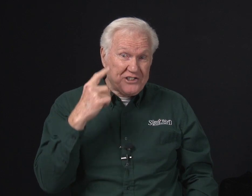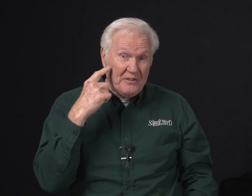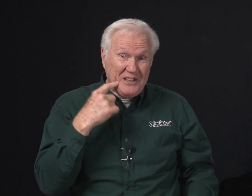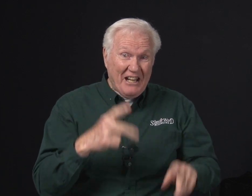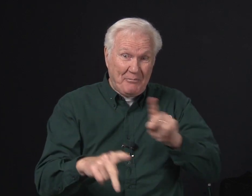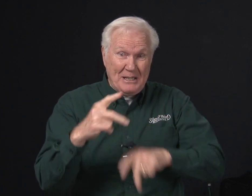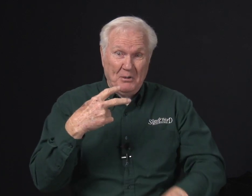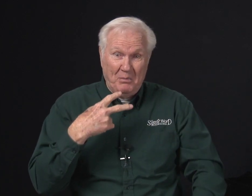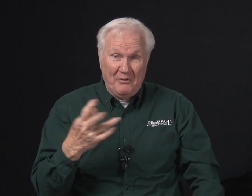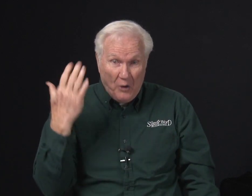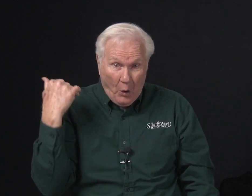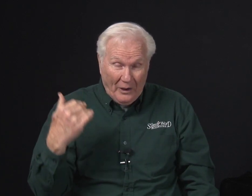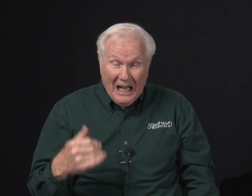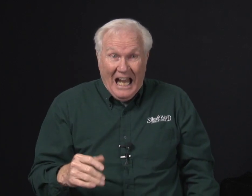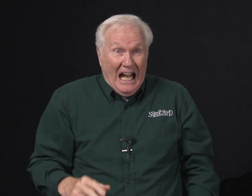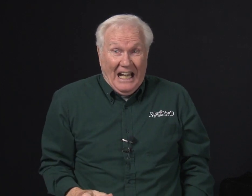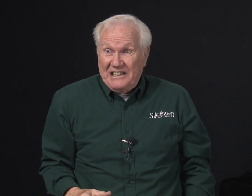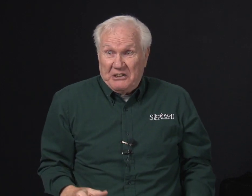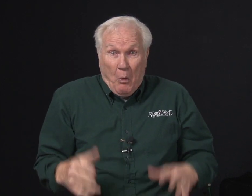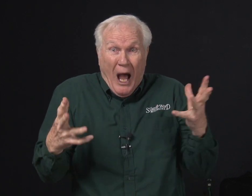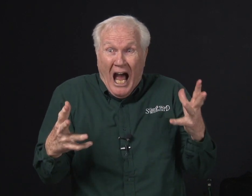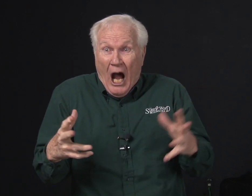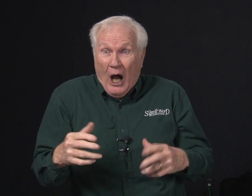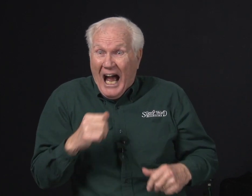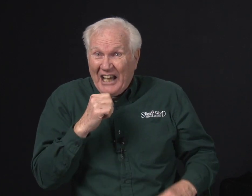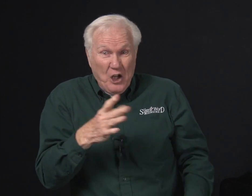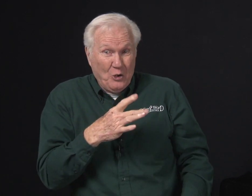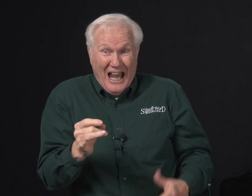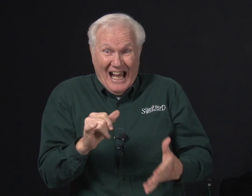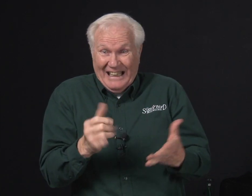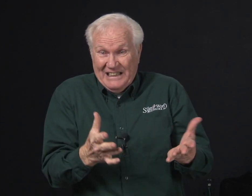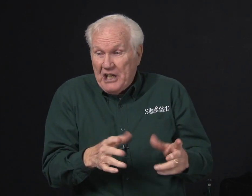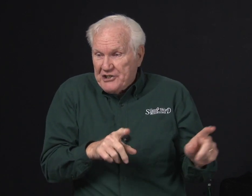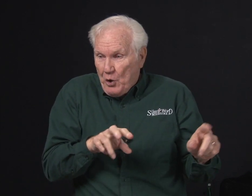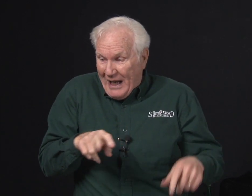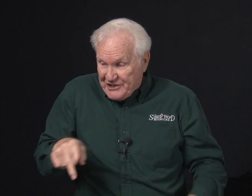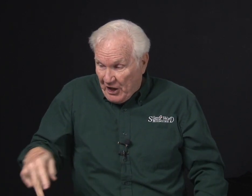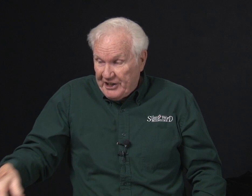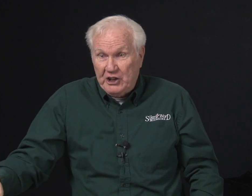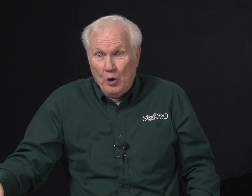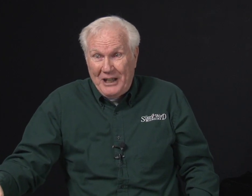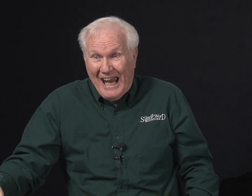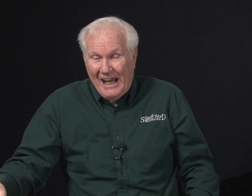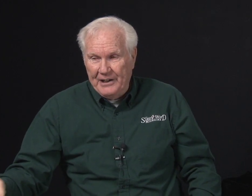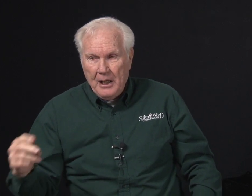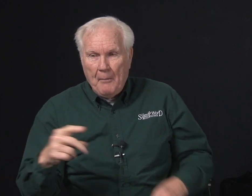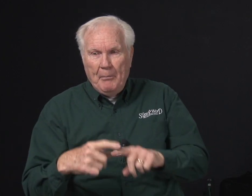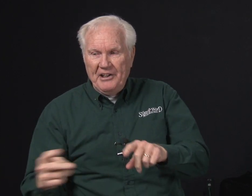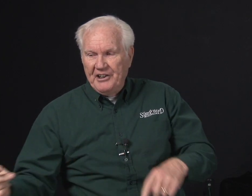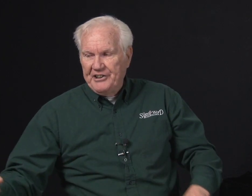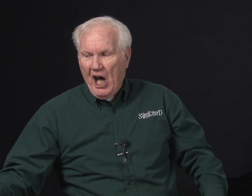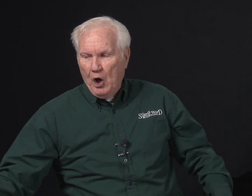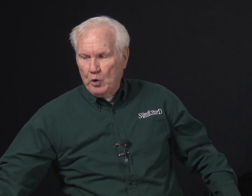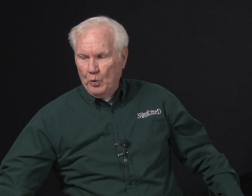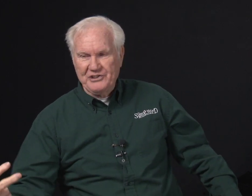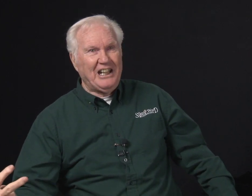of deaf people before. And I said, "Wow, I don't like this." So I started to go down, but the dog was